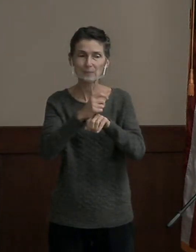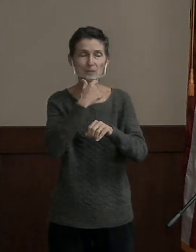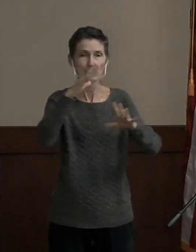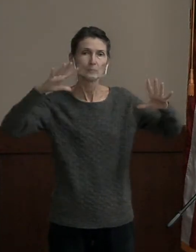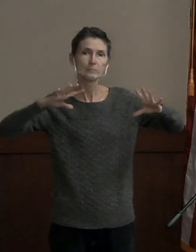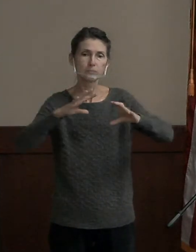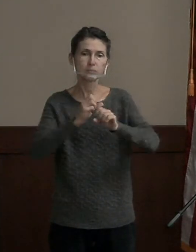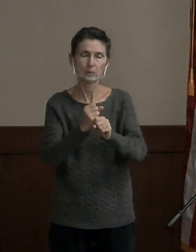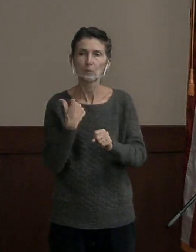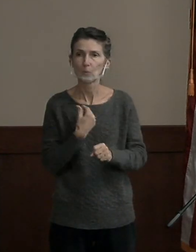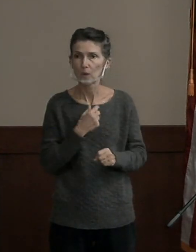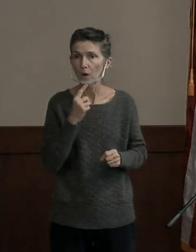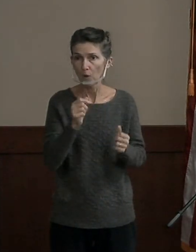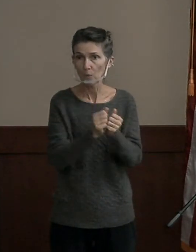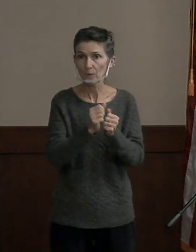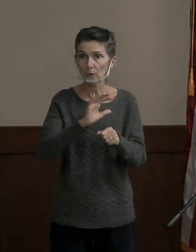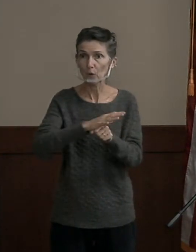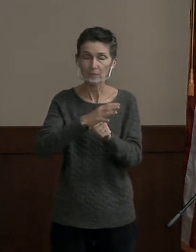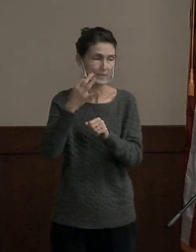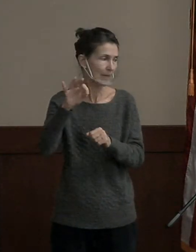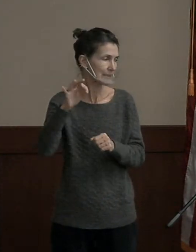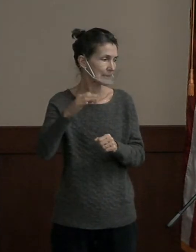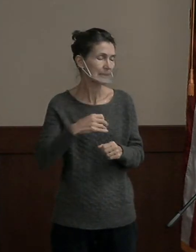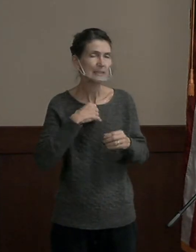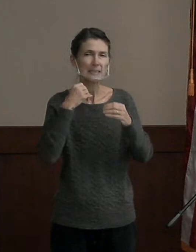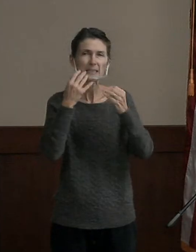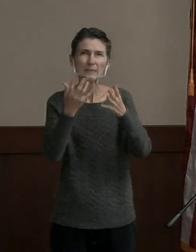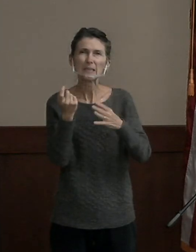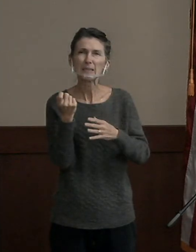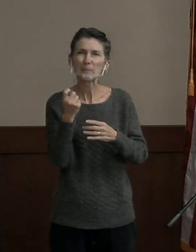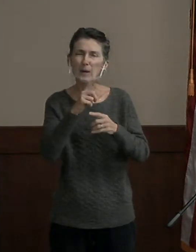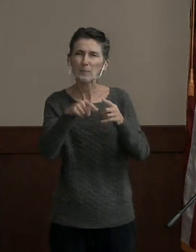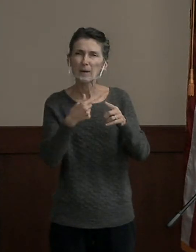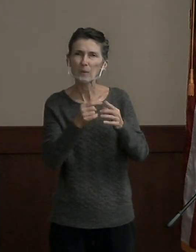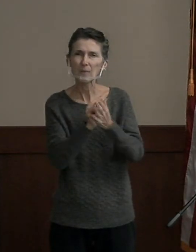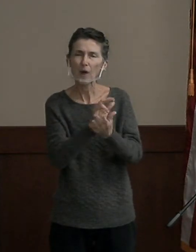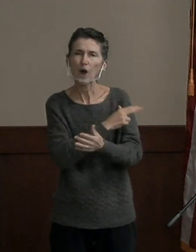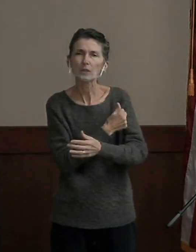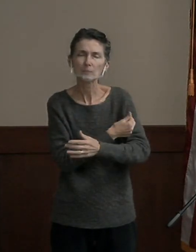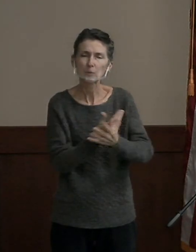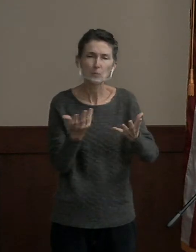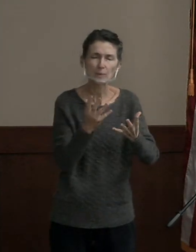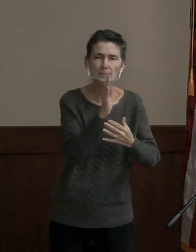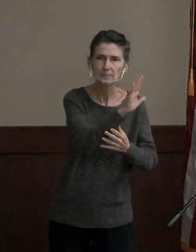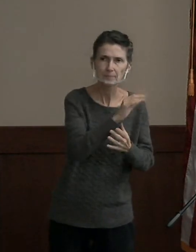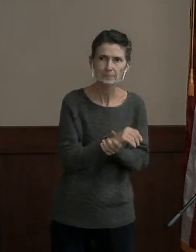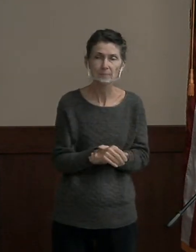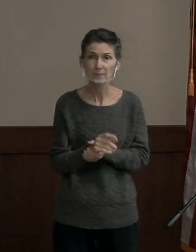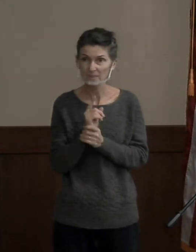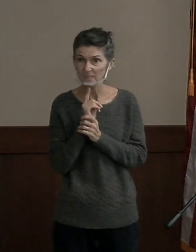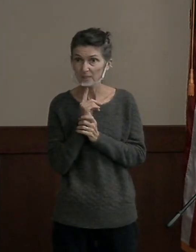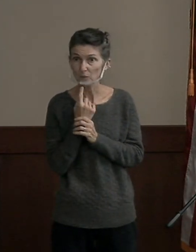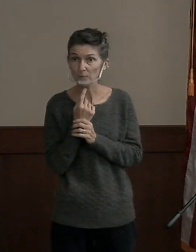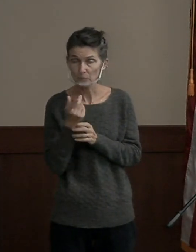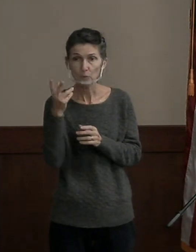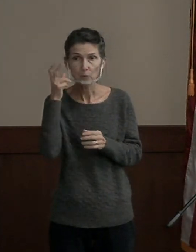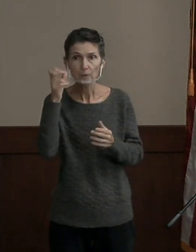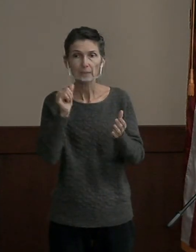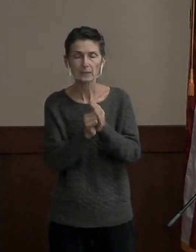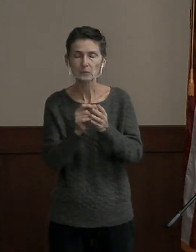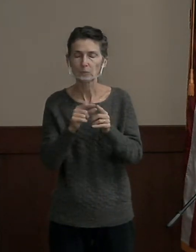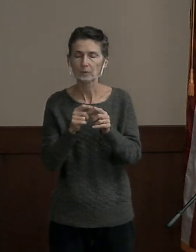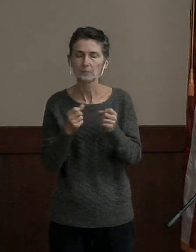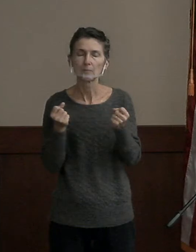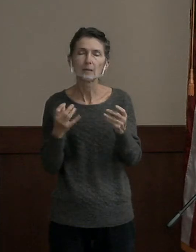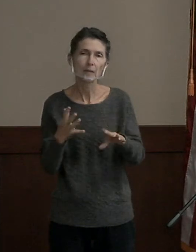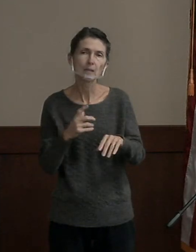of where we are with COVID-19. Let me give you a little bit about with the hospital. And it is serious. You've heard this word